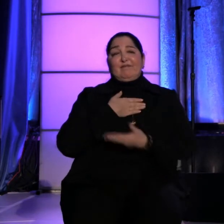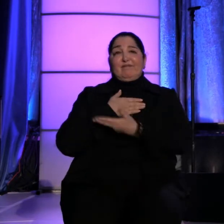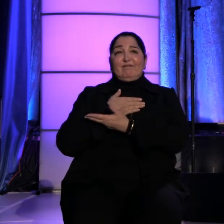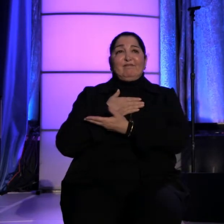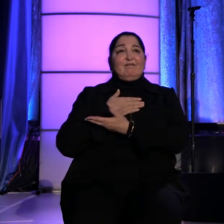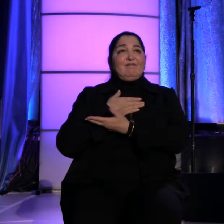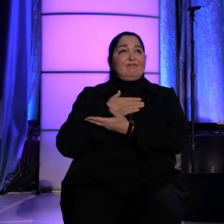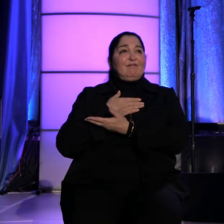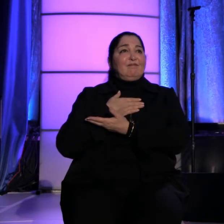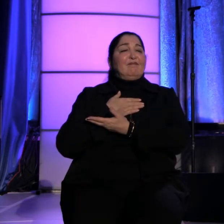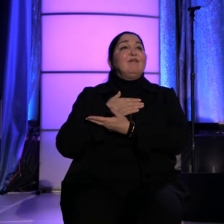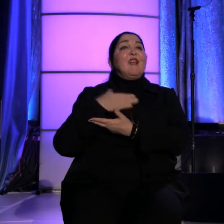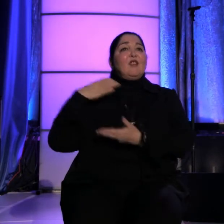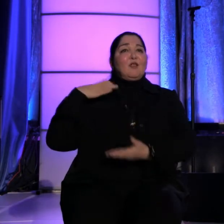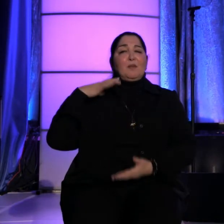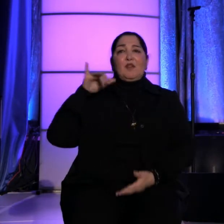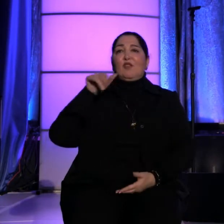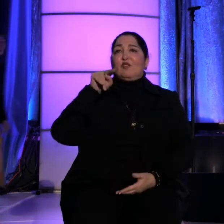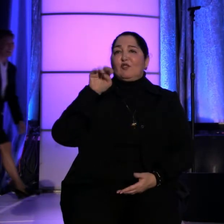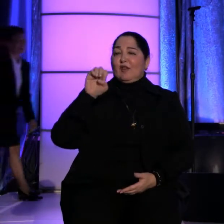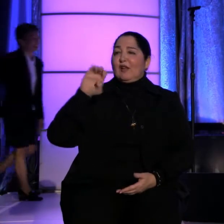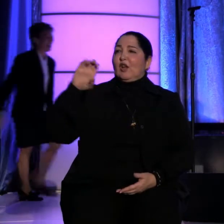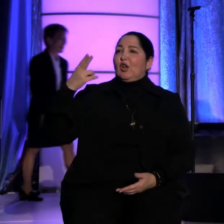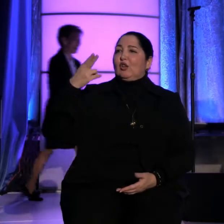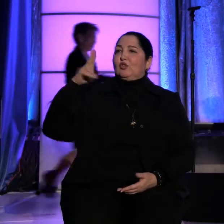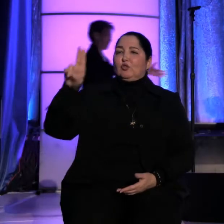the stage Chairman Jane Chu.